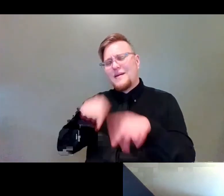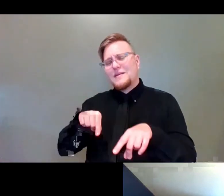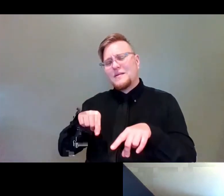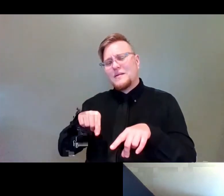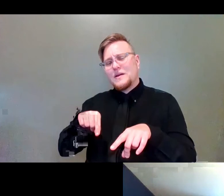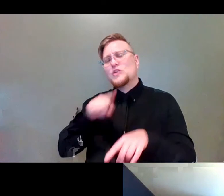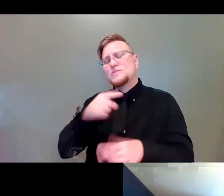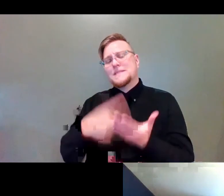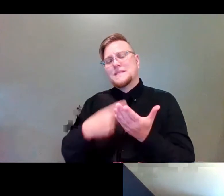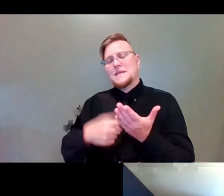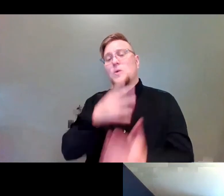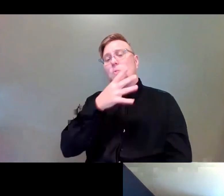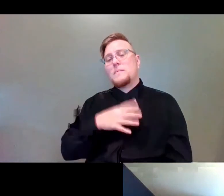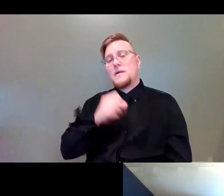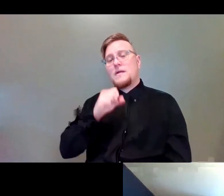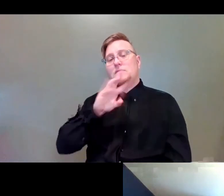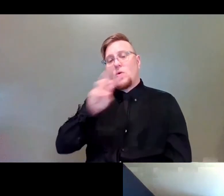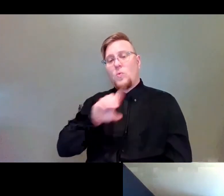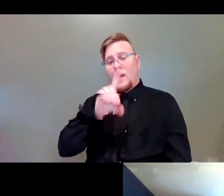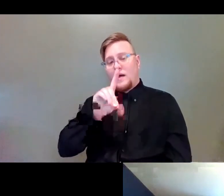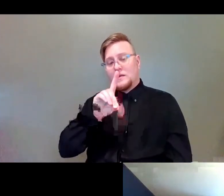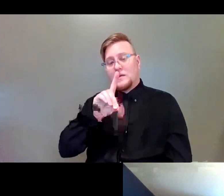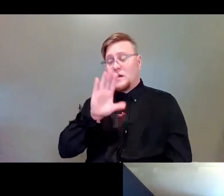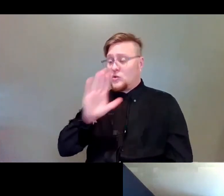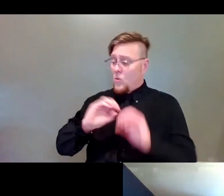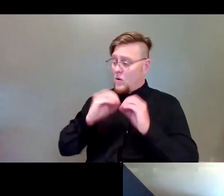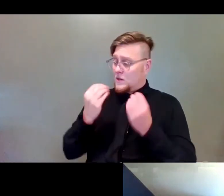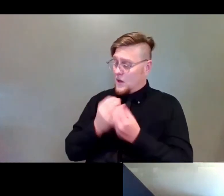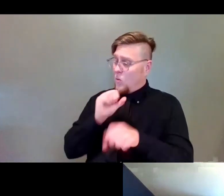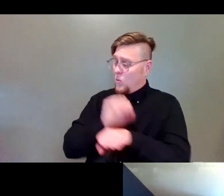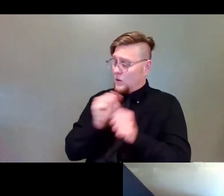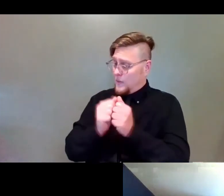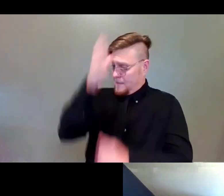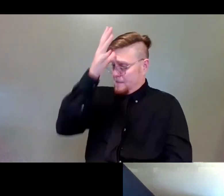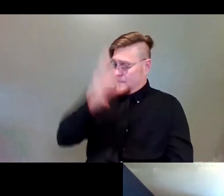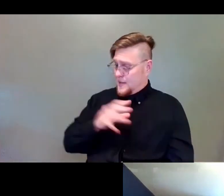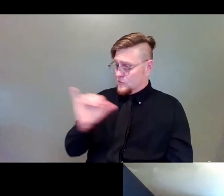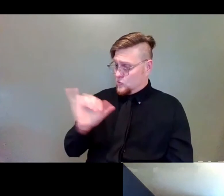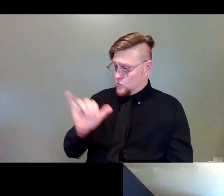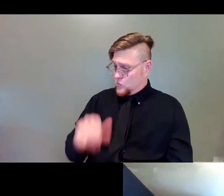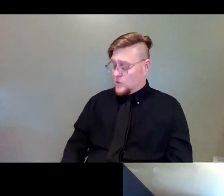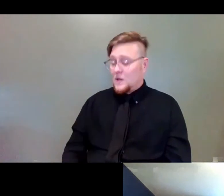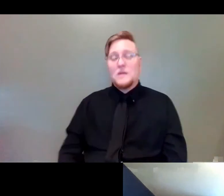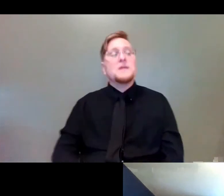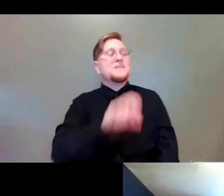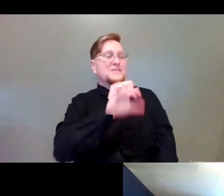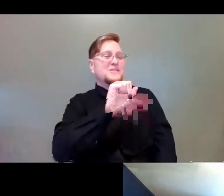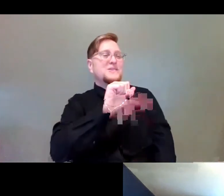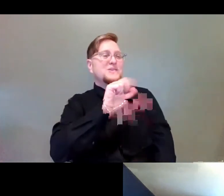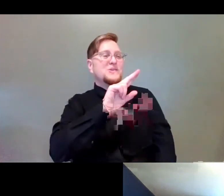also? Right. Well, thank you, Stephen, for the question. This is Susan speaking. Yes, I'm talking today mainly about WILD and